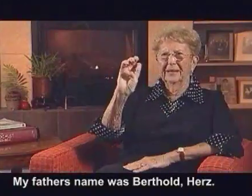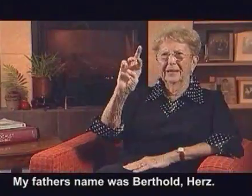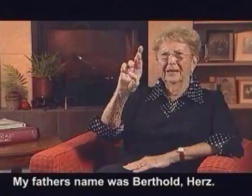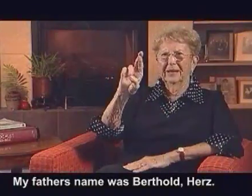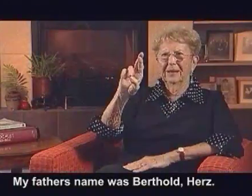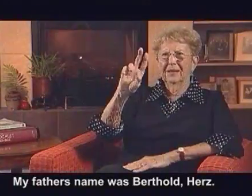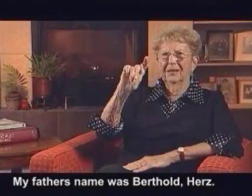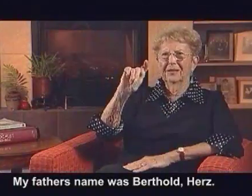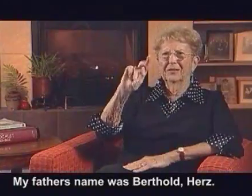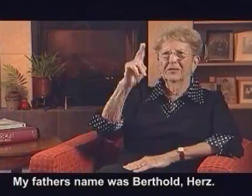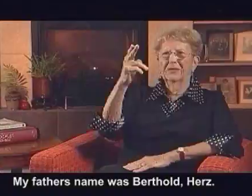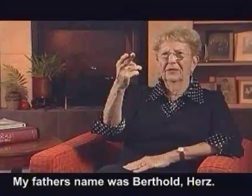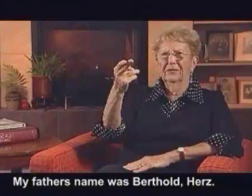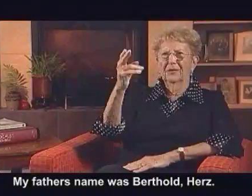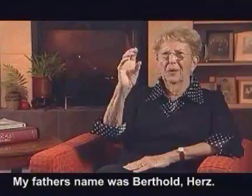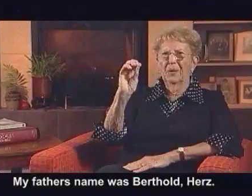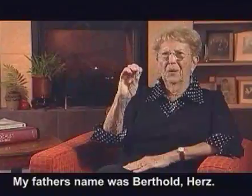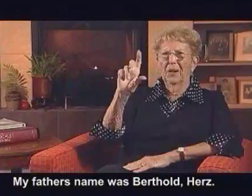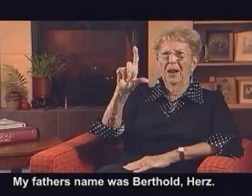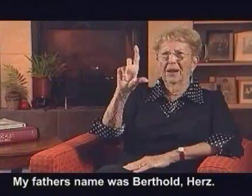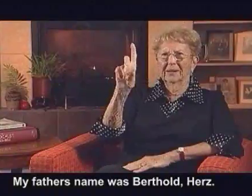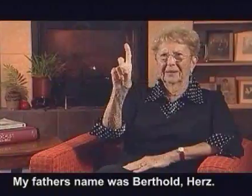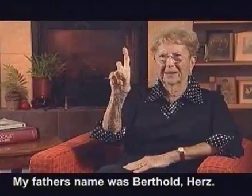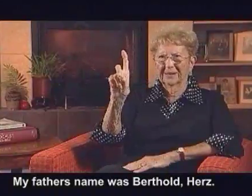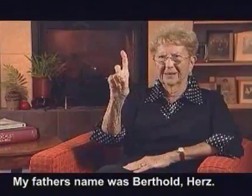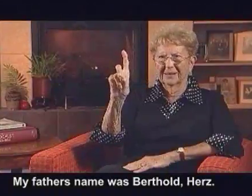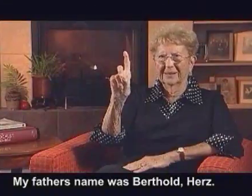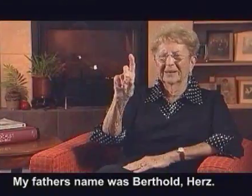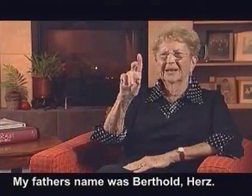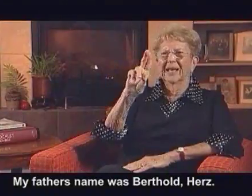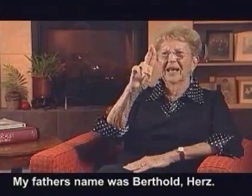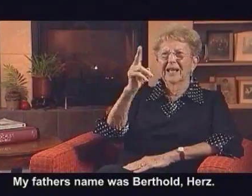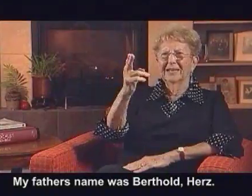My father's name was Berthold